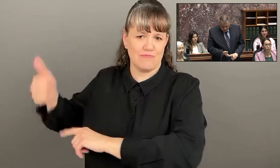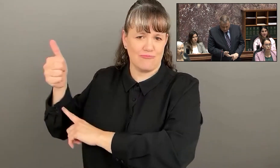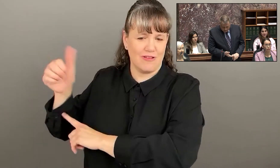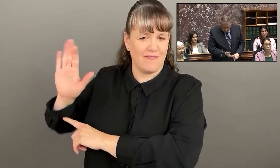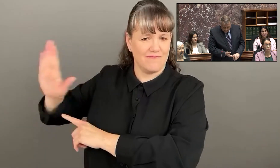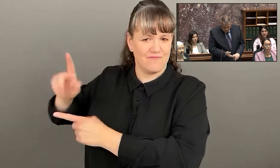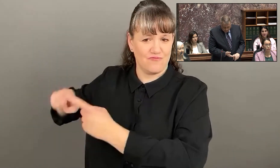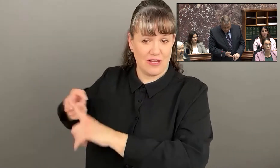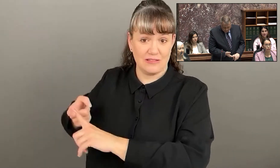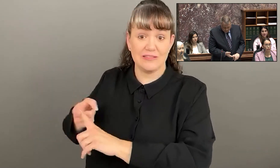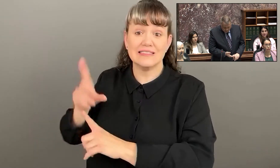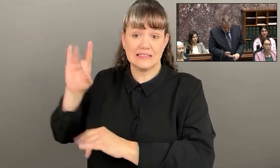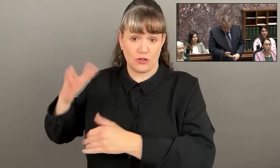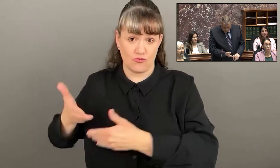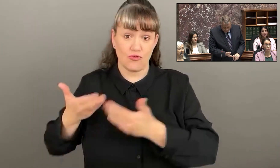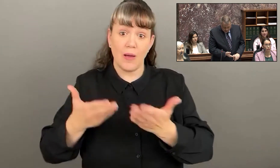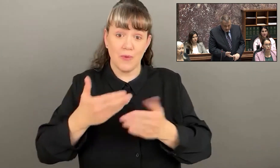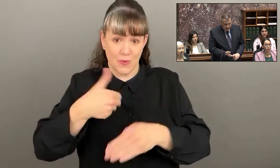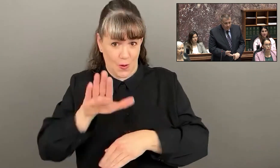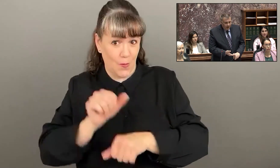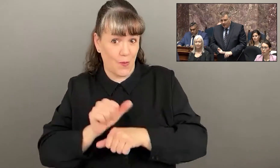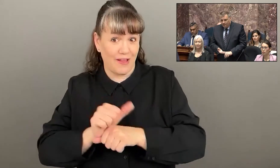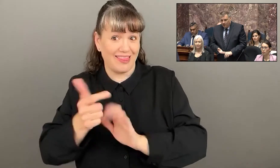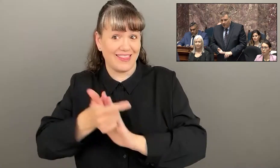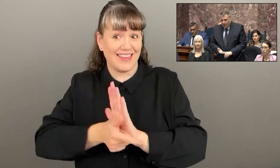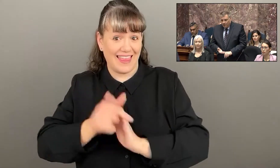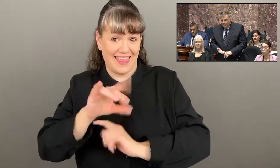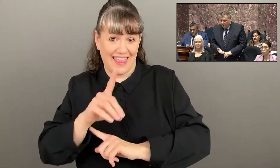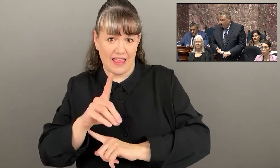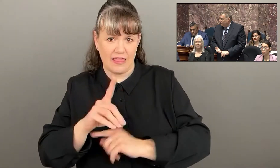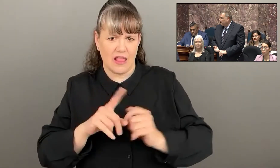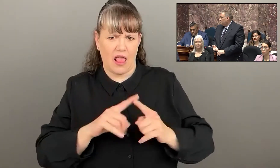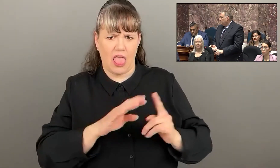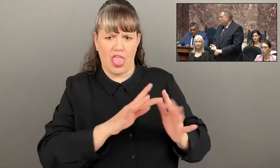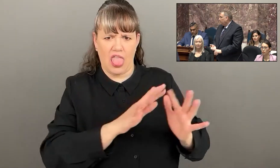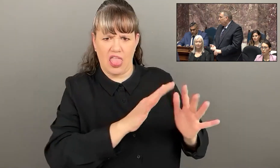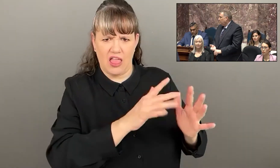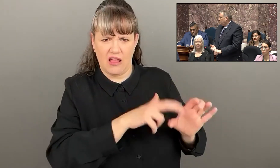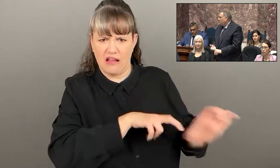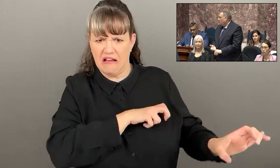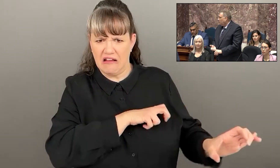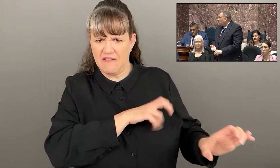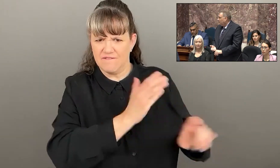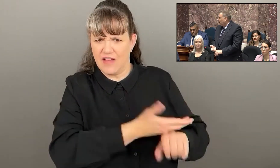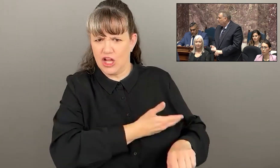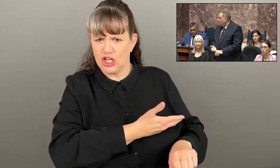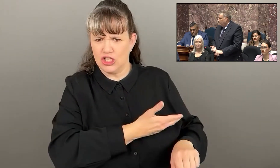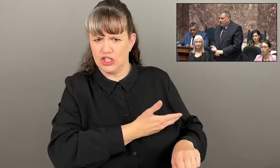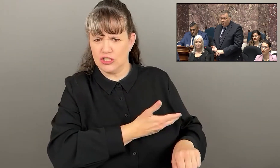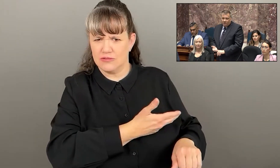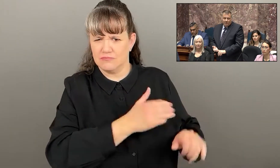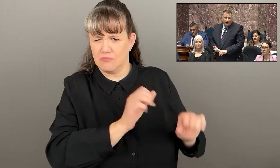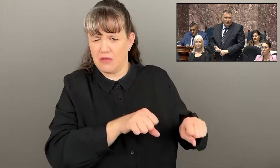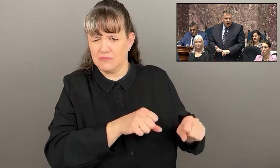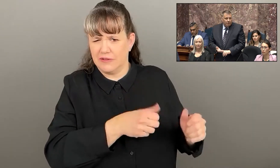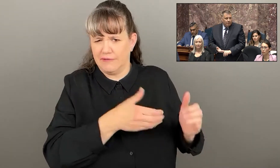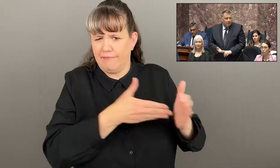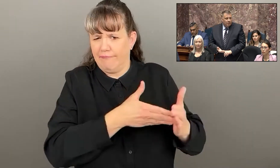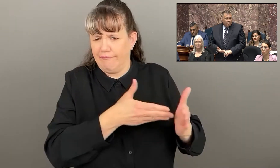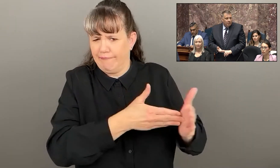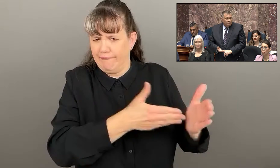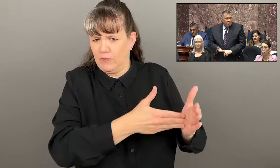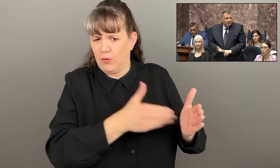a cloud of suspicion around potential misogynistic behavior. But that wasn't good enough for the Premier. He still recommended and actually